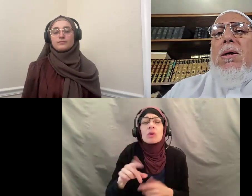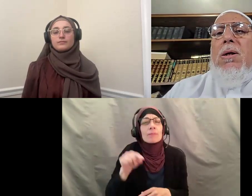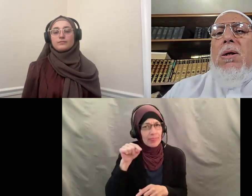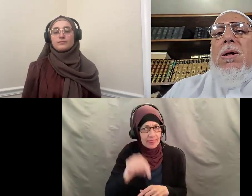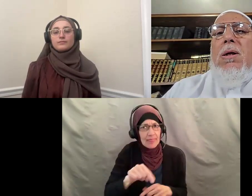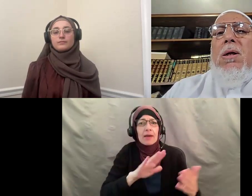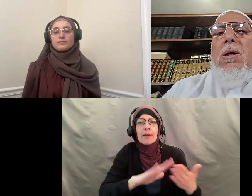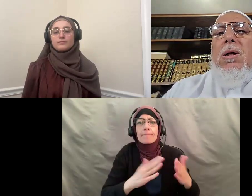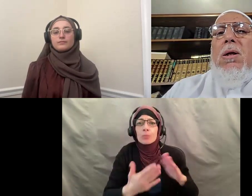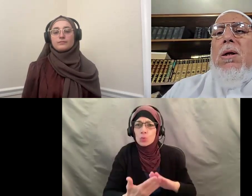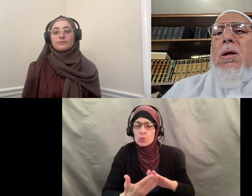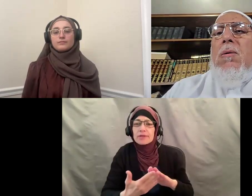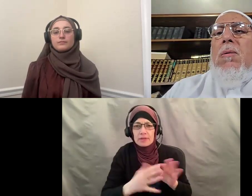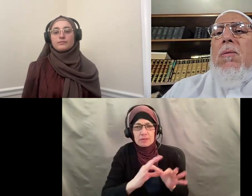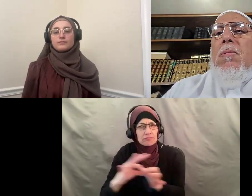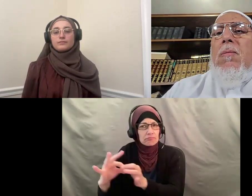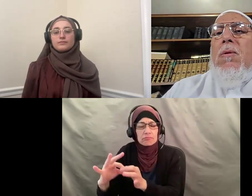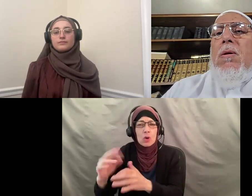Okay?